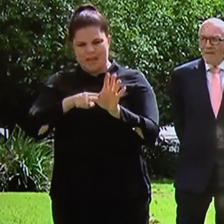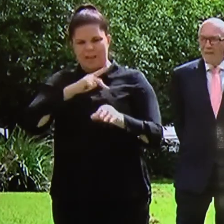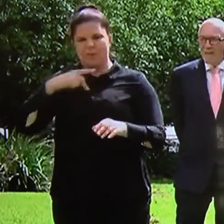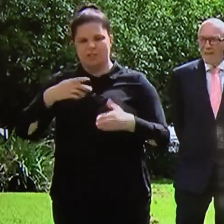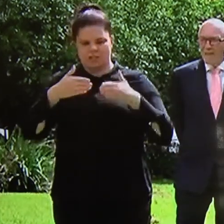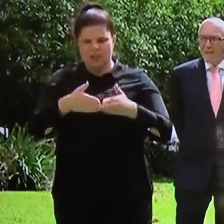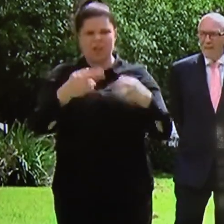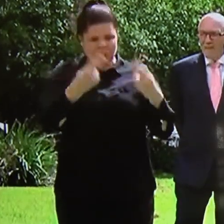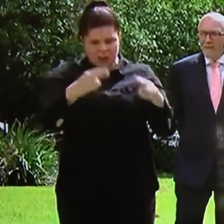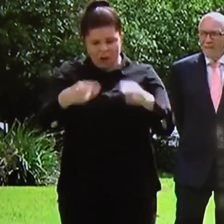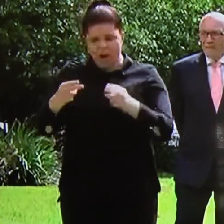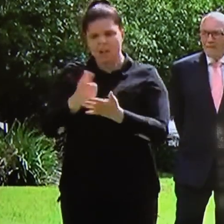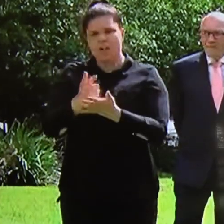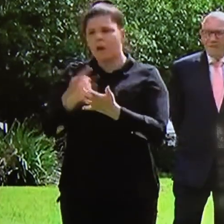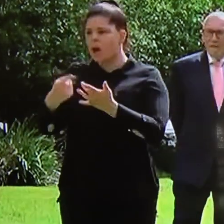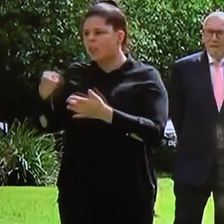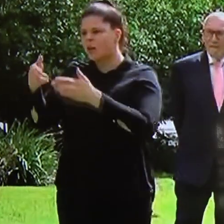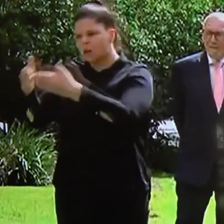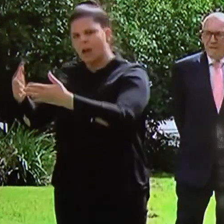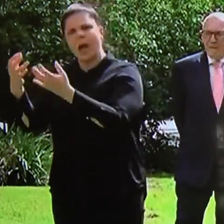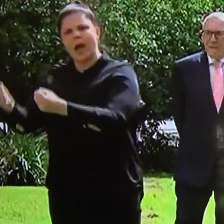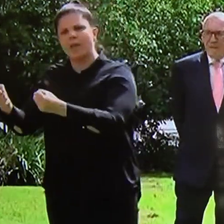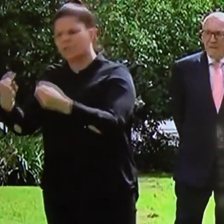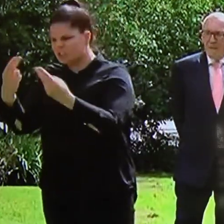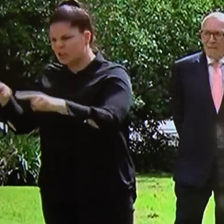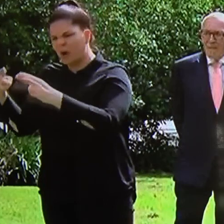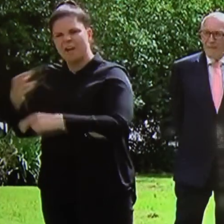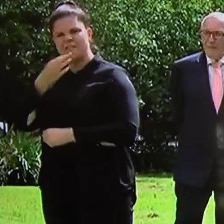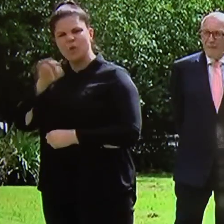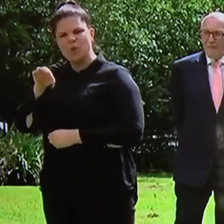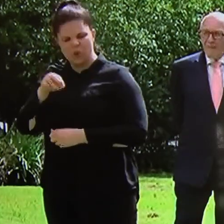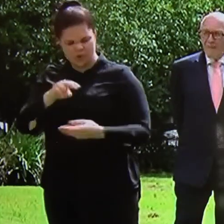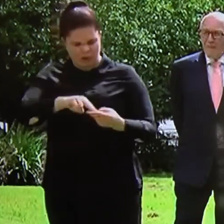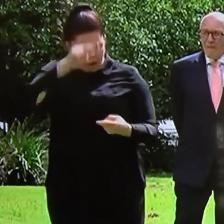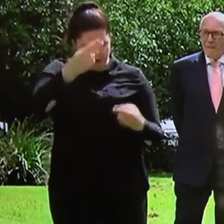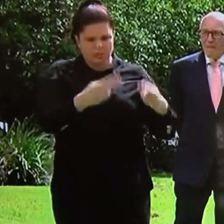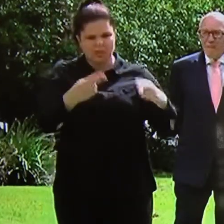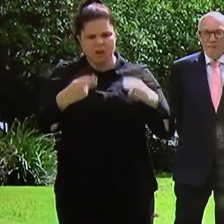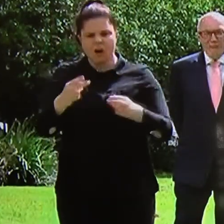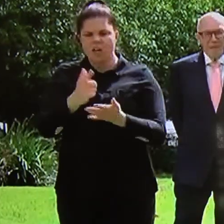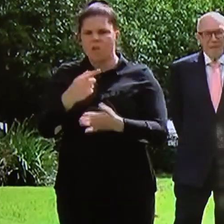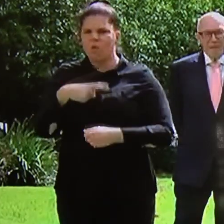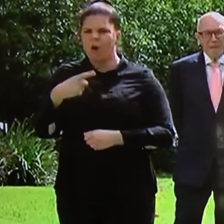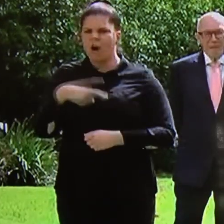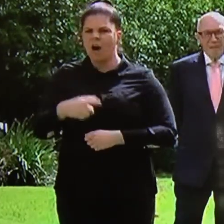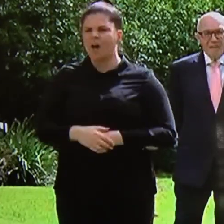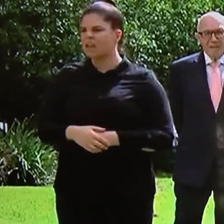opposed to other cruise ships that also have the virus? There is a very high number of deaths in relation to that ship. I think we need to